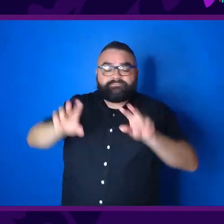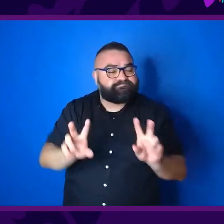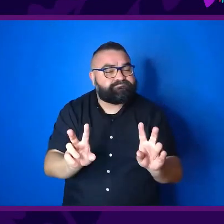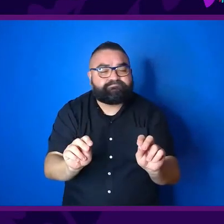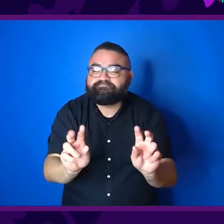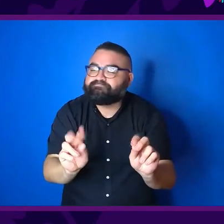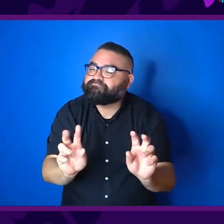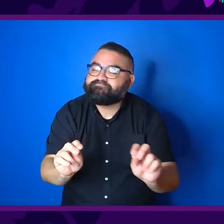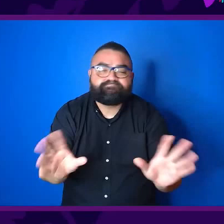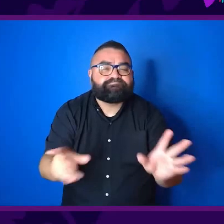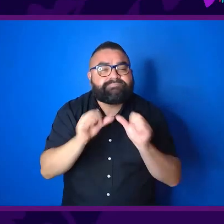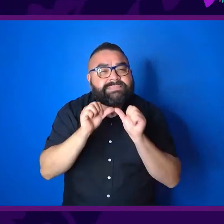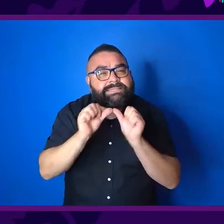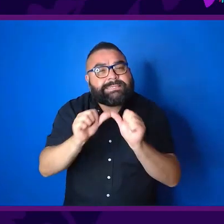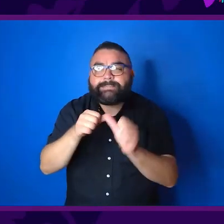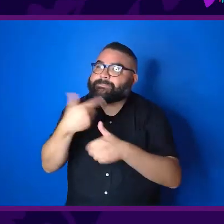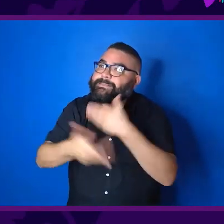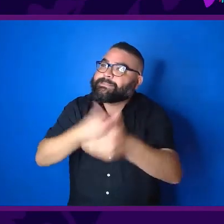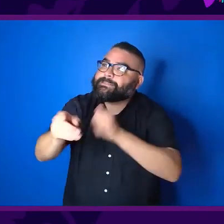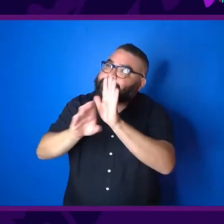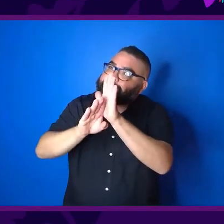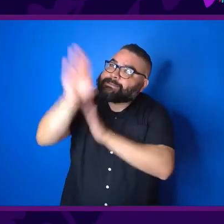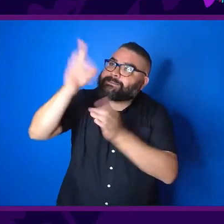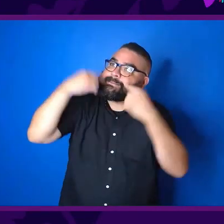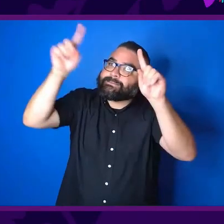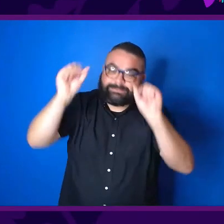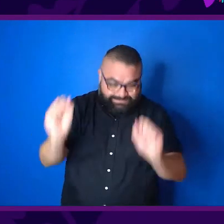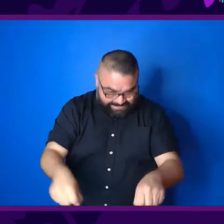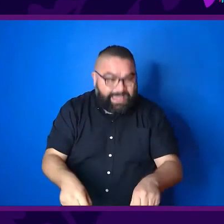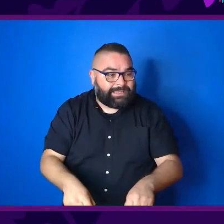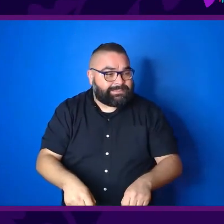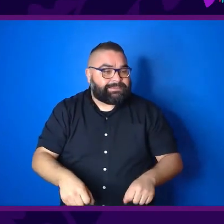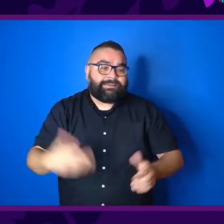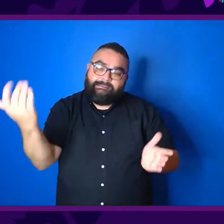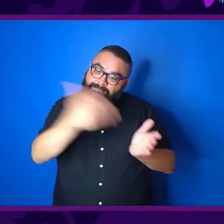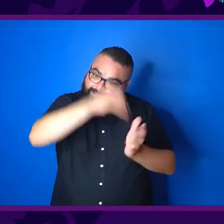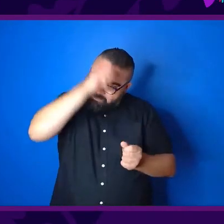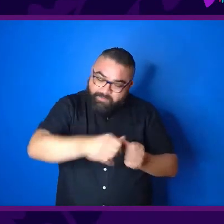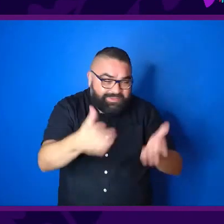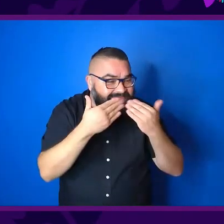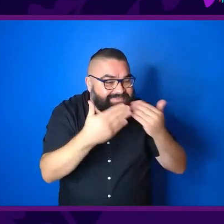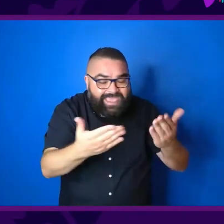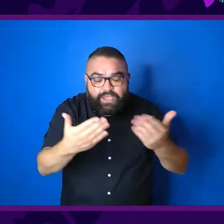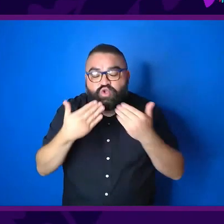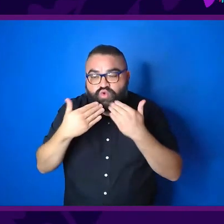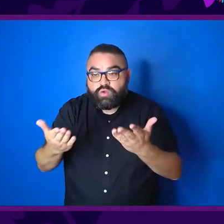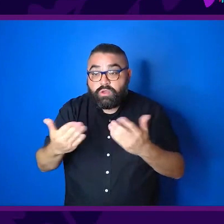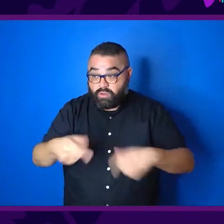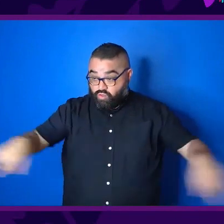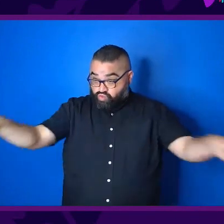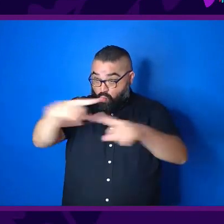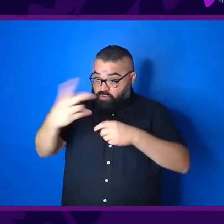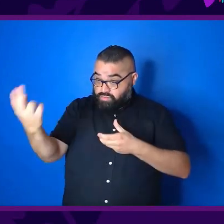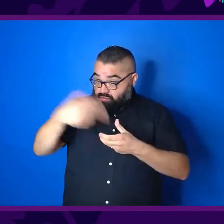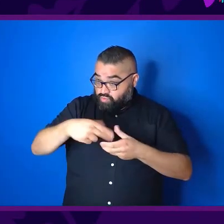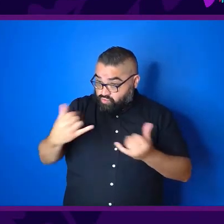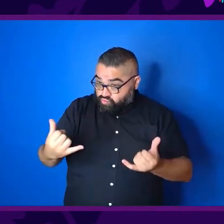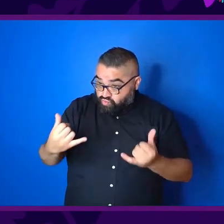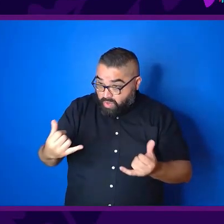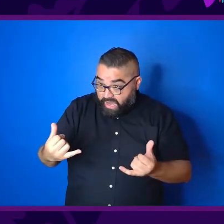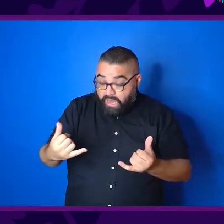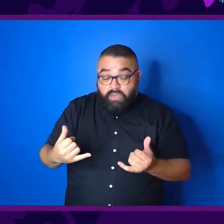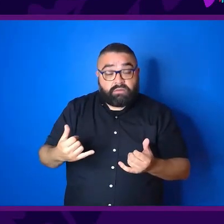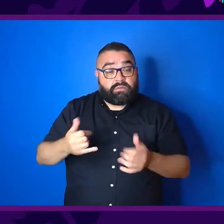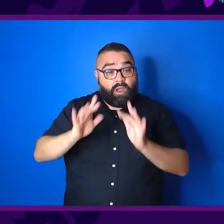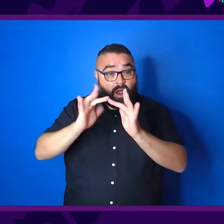forward, and I know we can all make this happen. So again, thanks to everybody who participated today on online, and